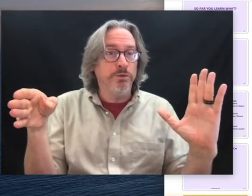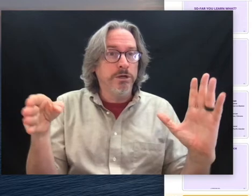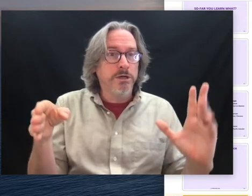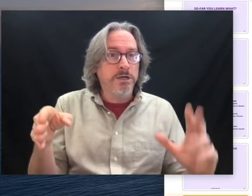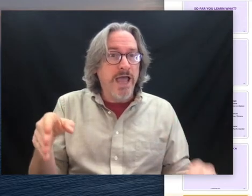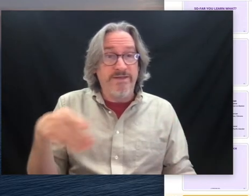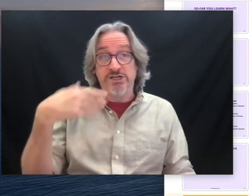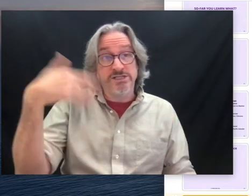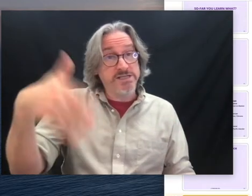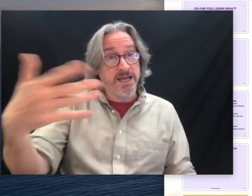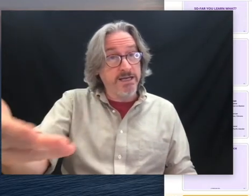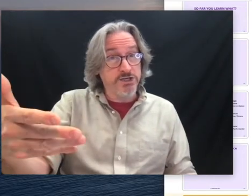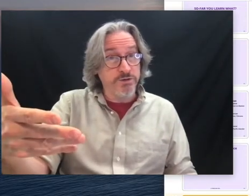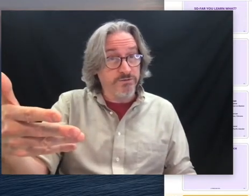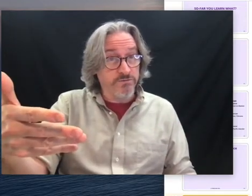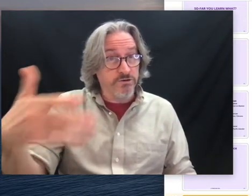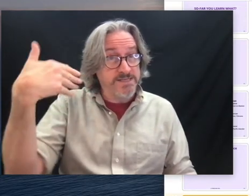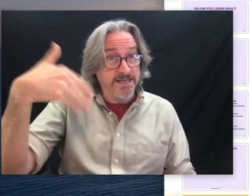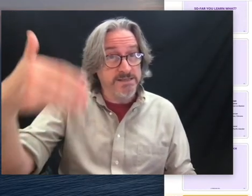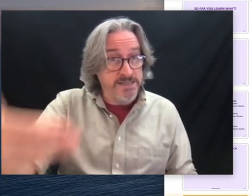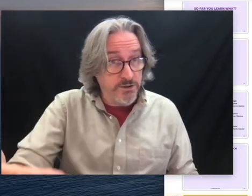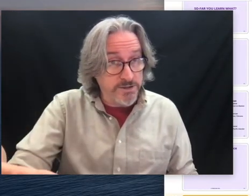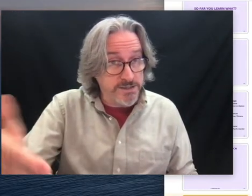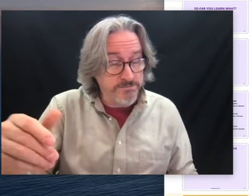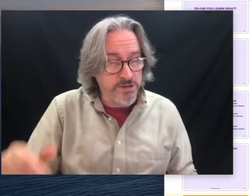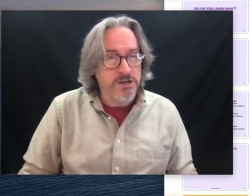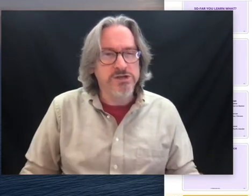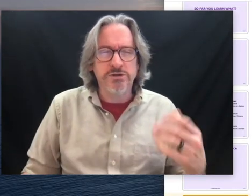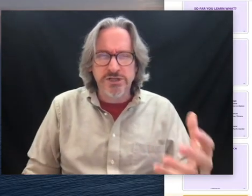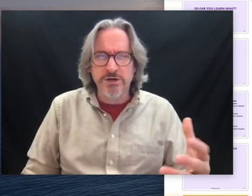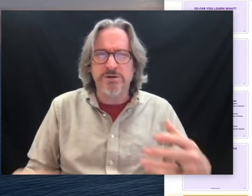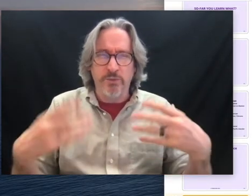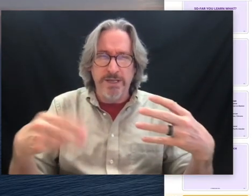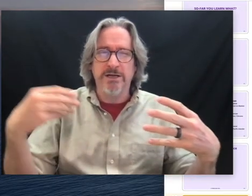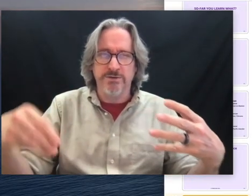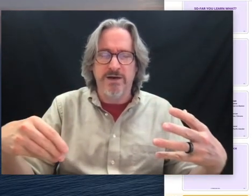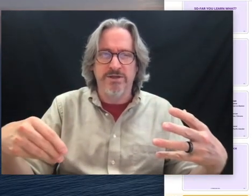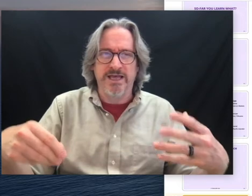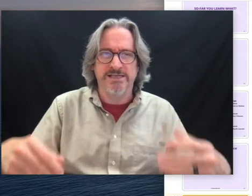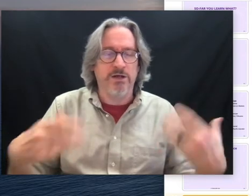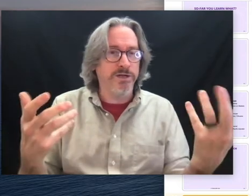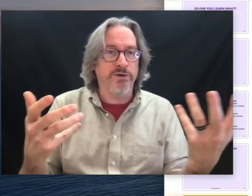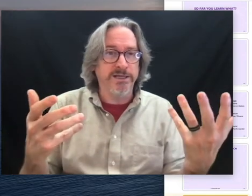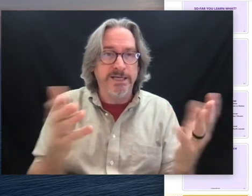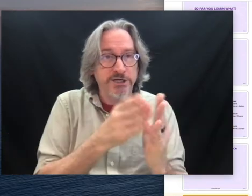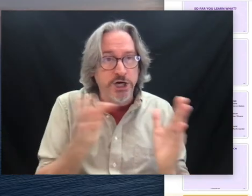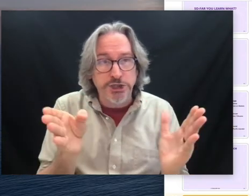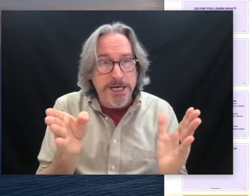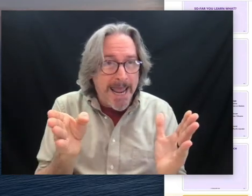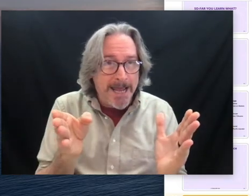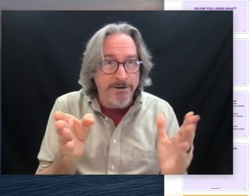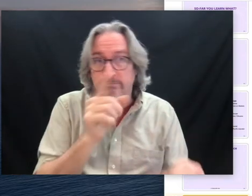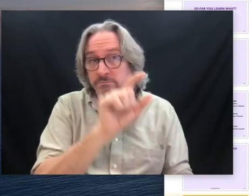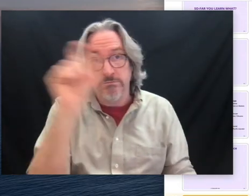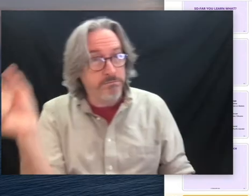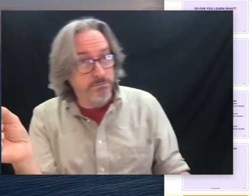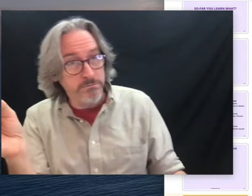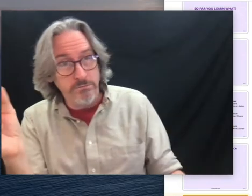V2. And they just say two different verbs in sequence. So just to notice that we can do that with ASL. We don't need the conjunction